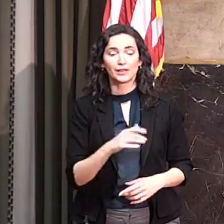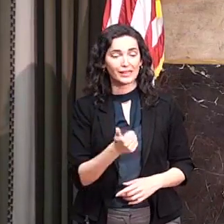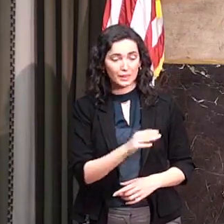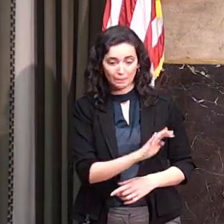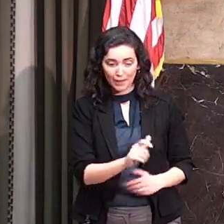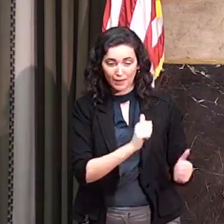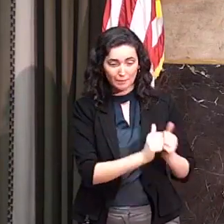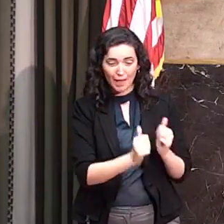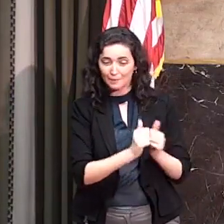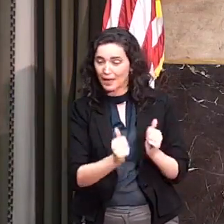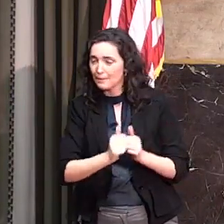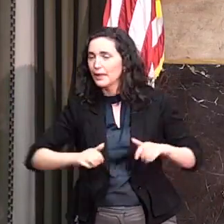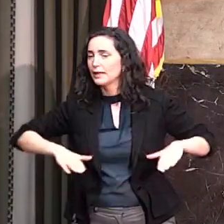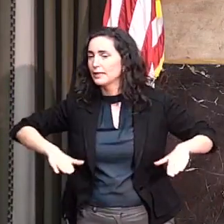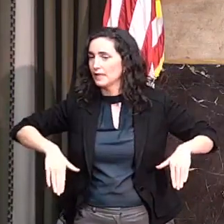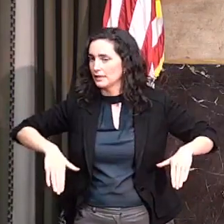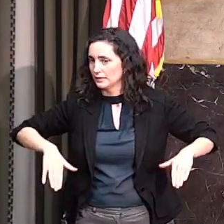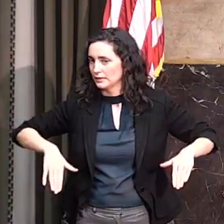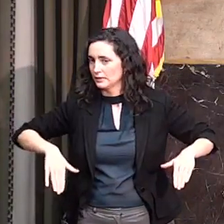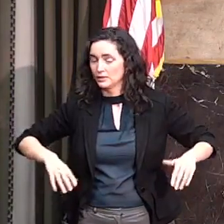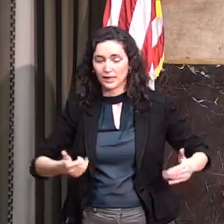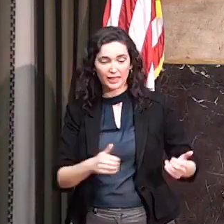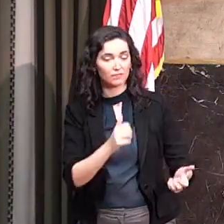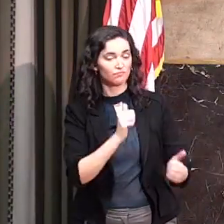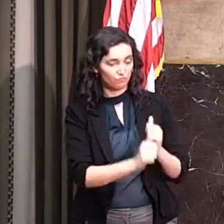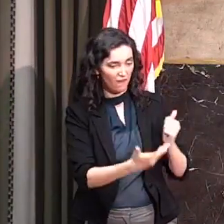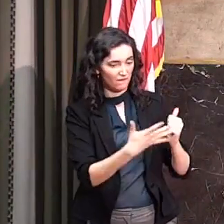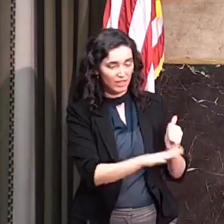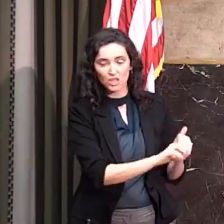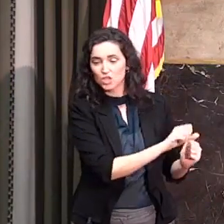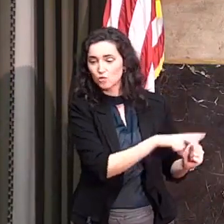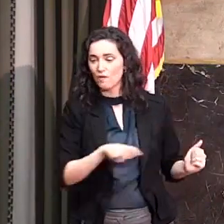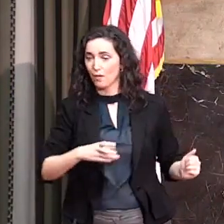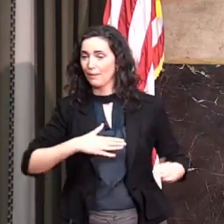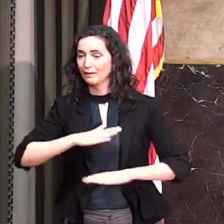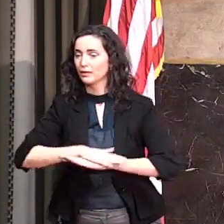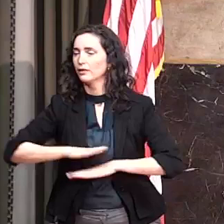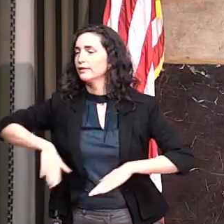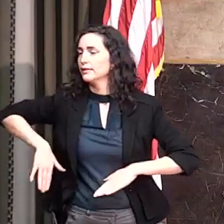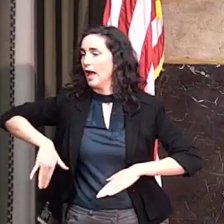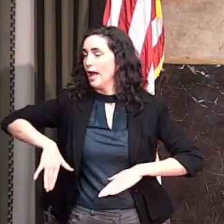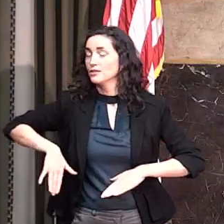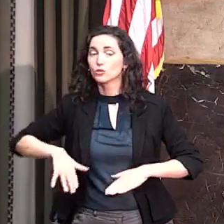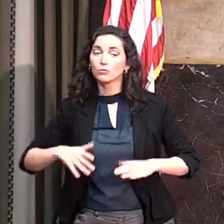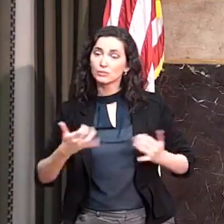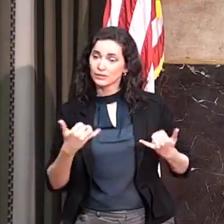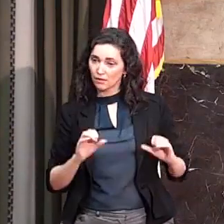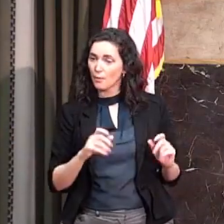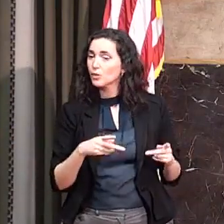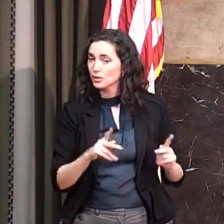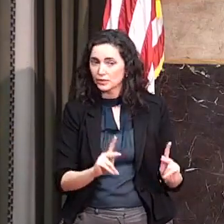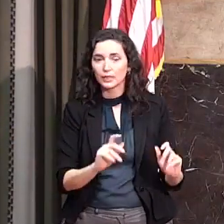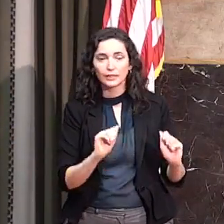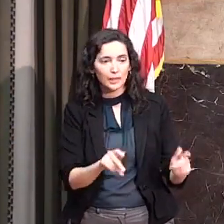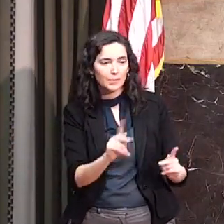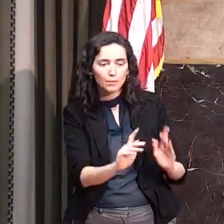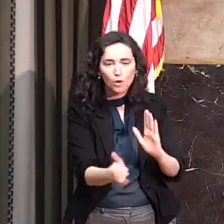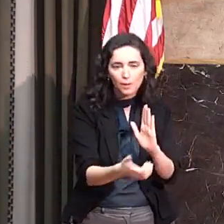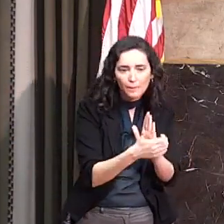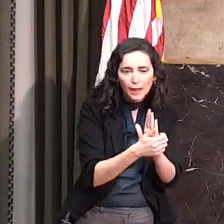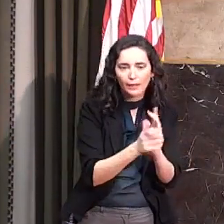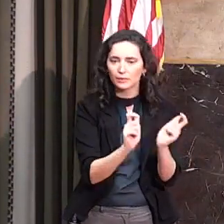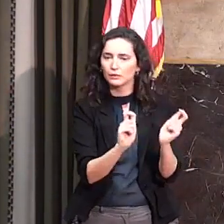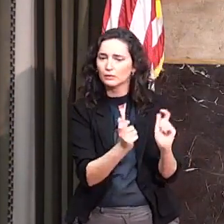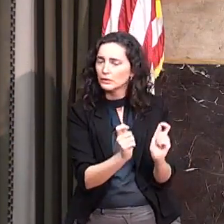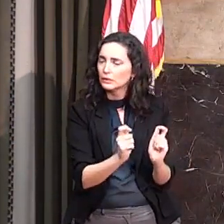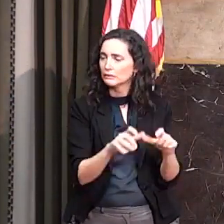finally passed. None of them are on the way to my desk, and so there's always an opportunity for an amendment to be offered